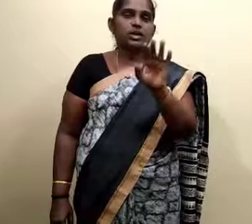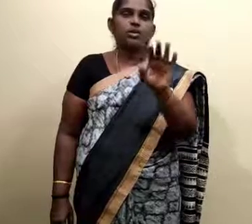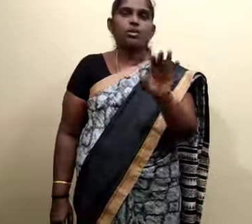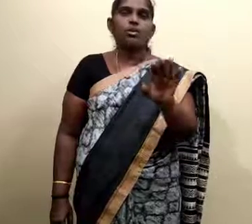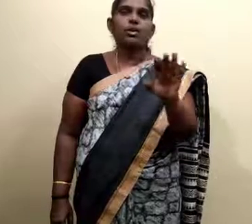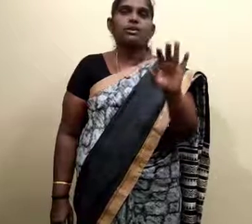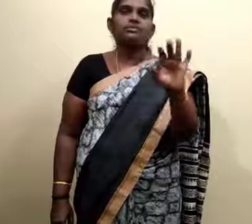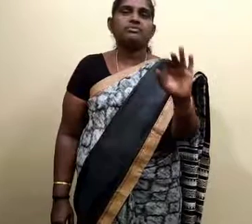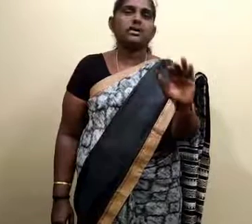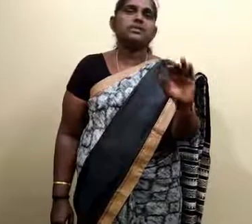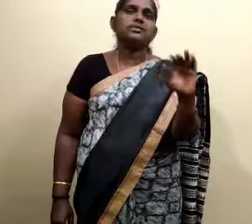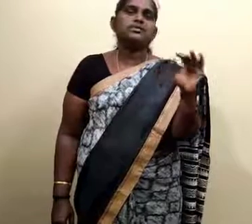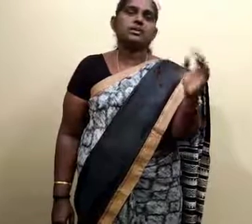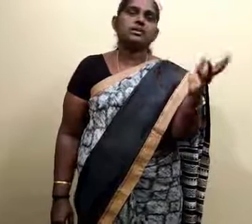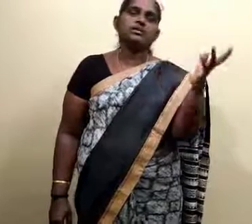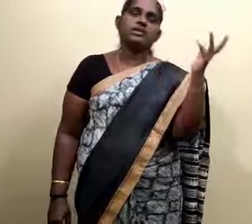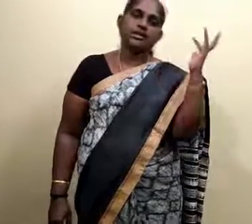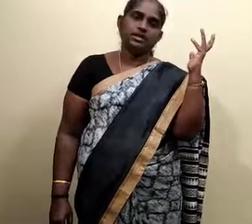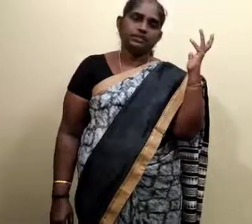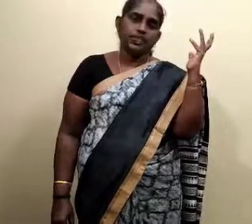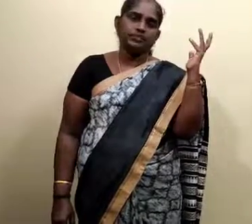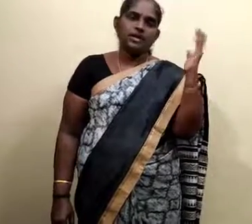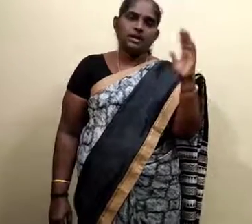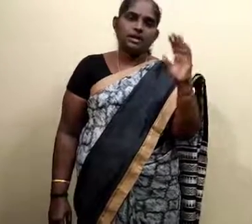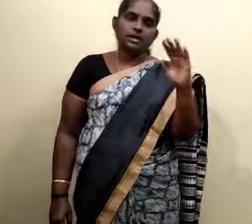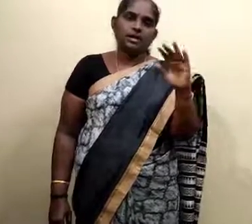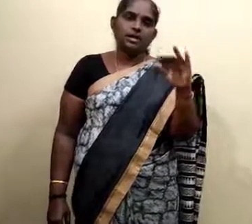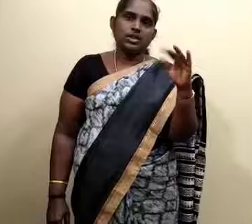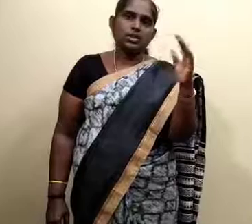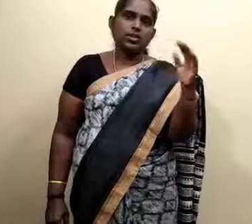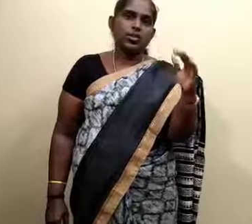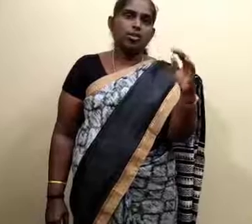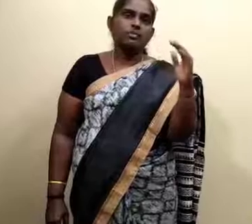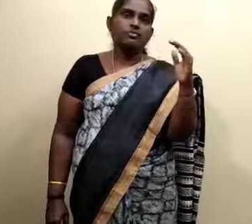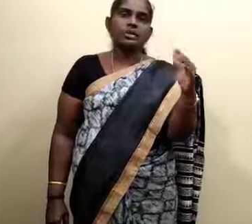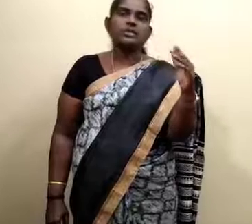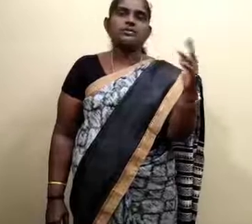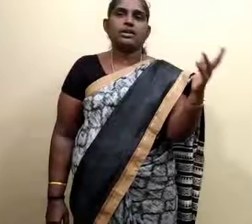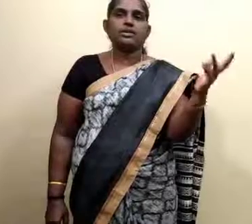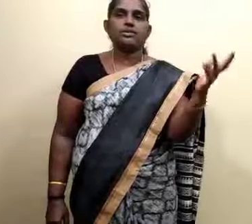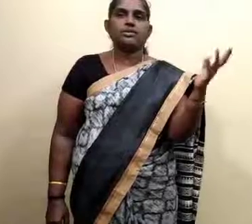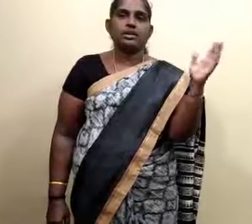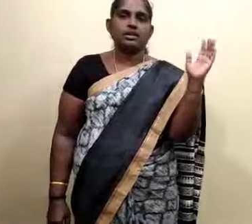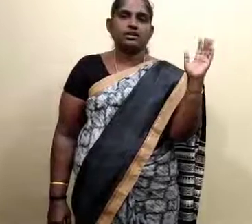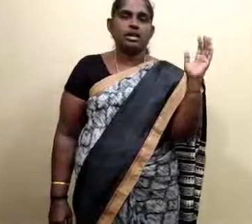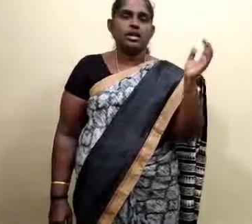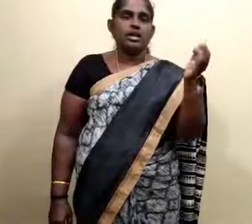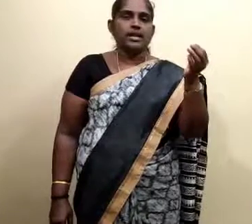Lancashire coal fields were also nearby. Lancashire coal fields were also nearby.